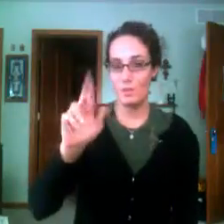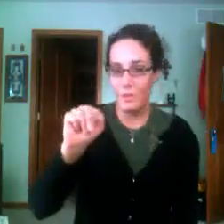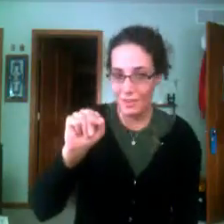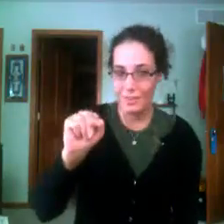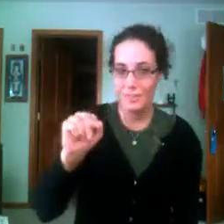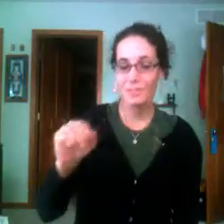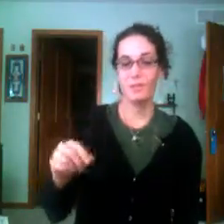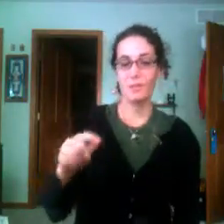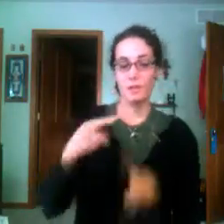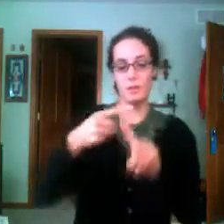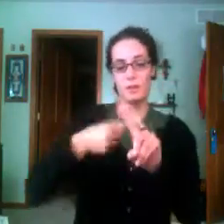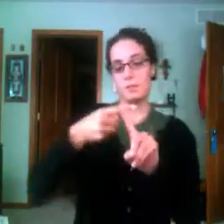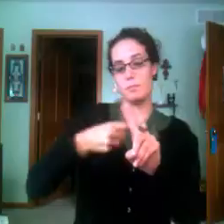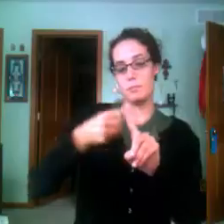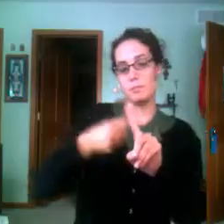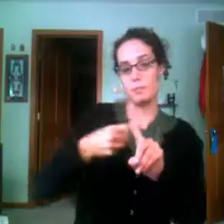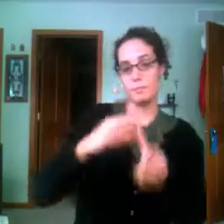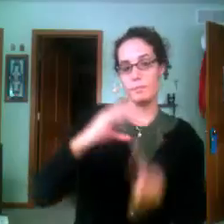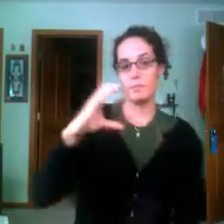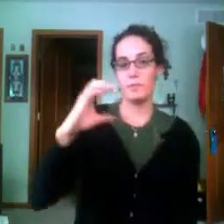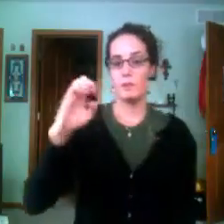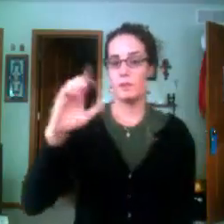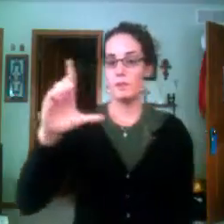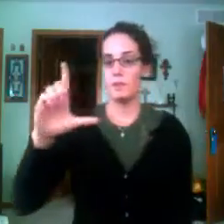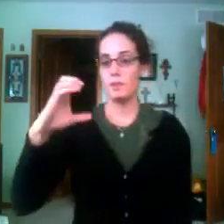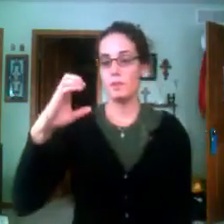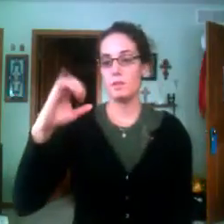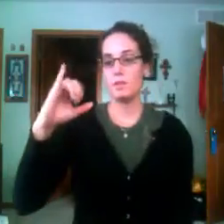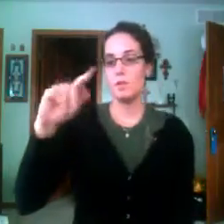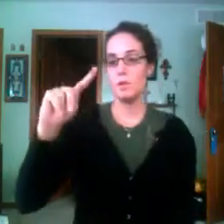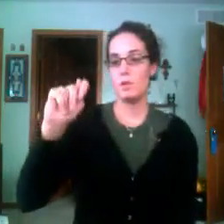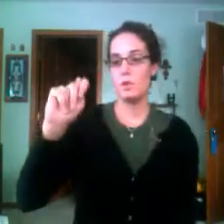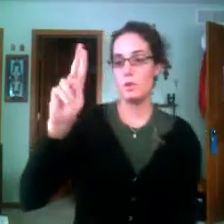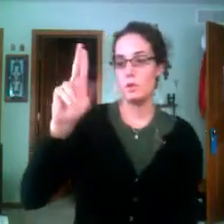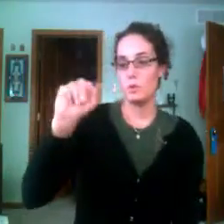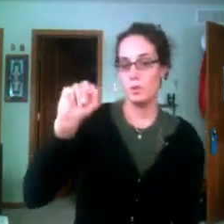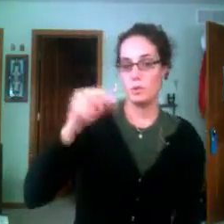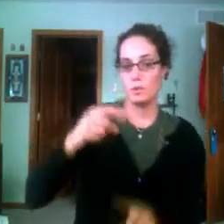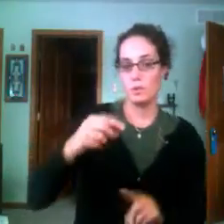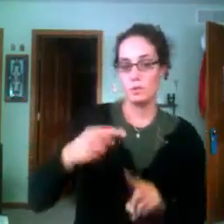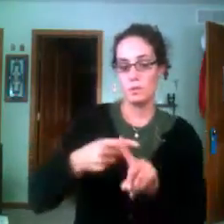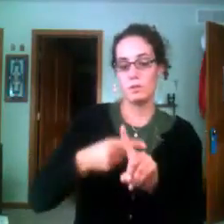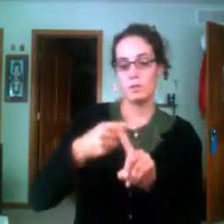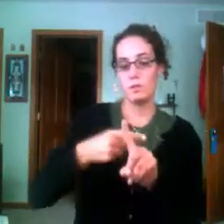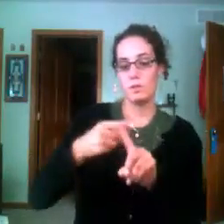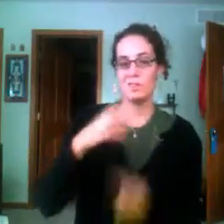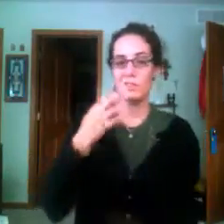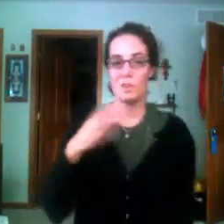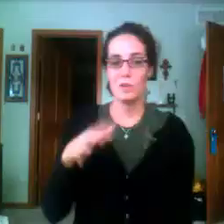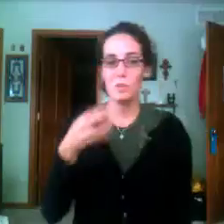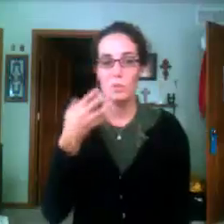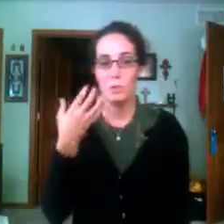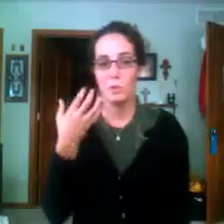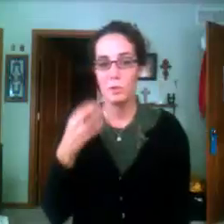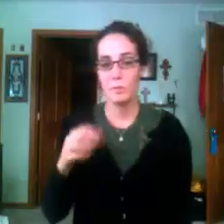we're using the Celsius scale. It's kind of warm above the freezing point of water. Those are positive numbers.